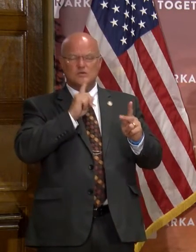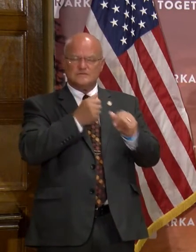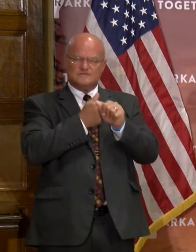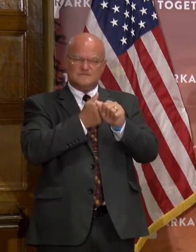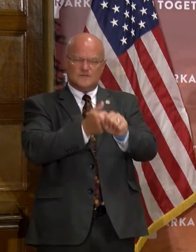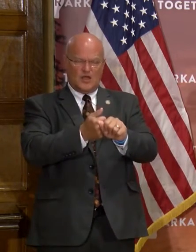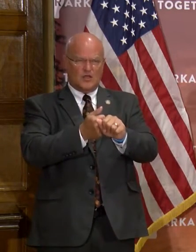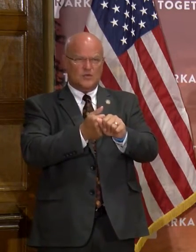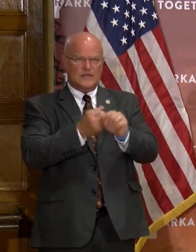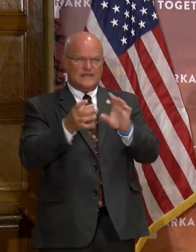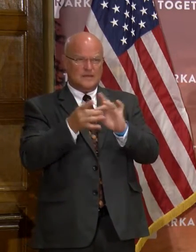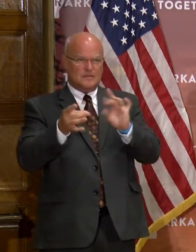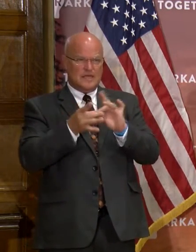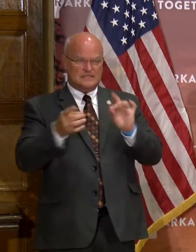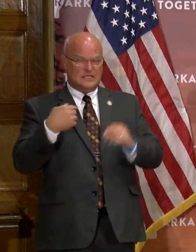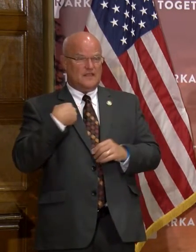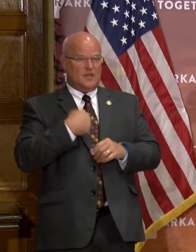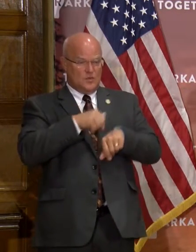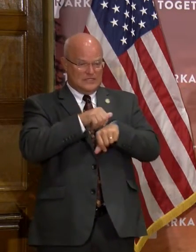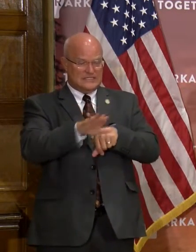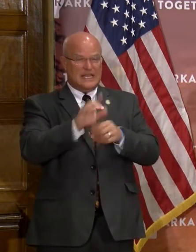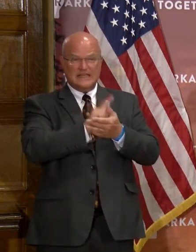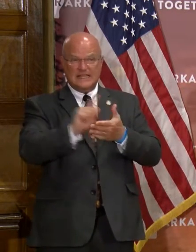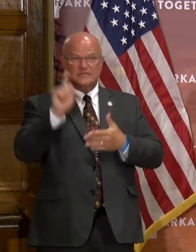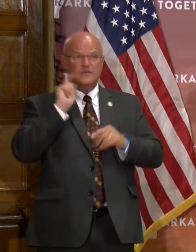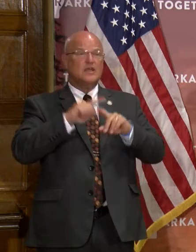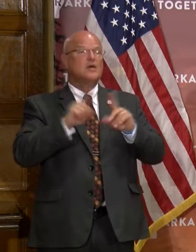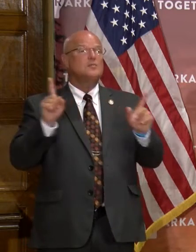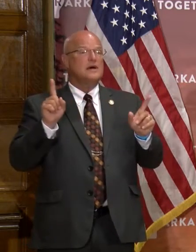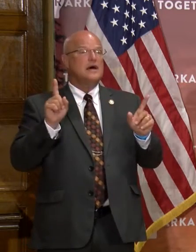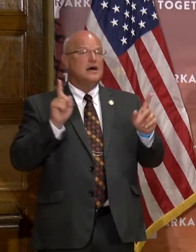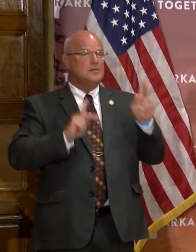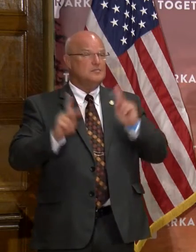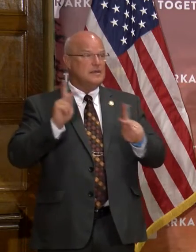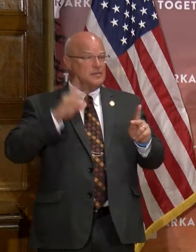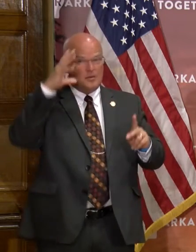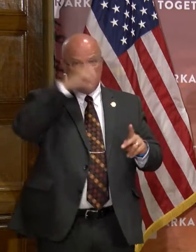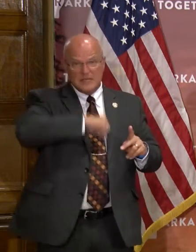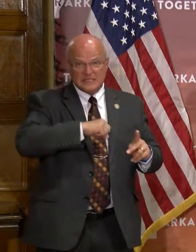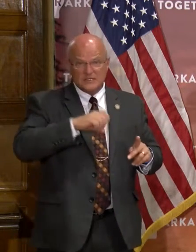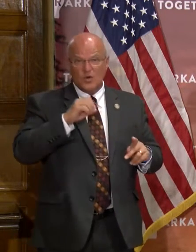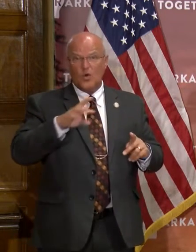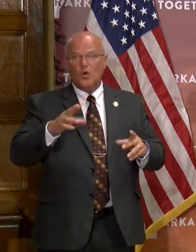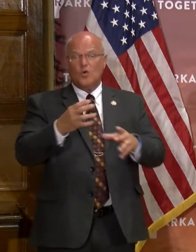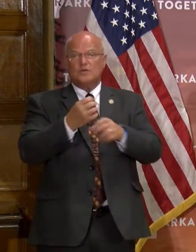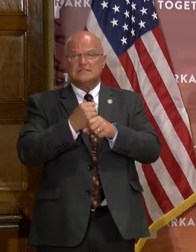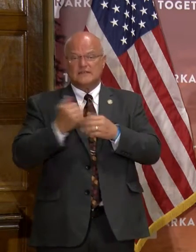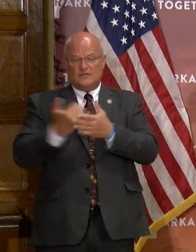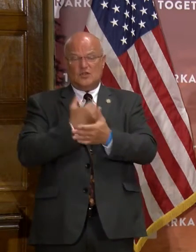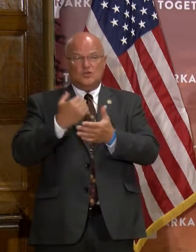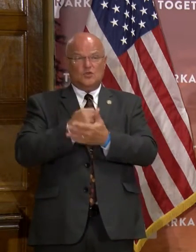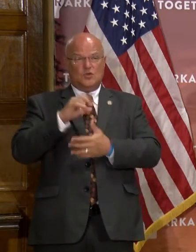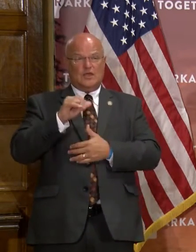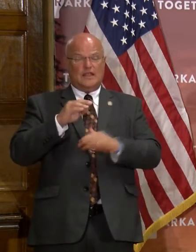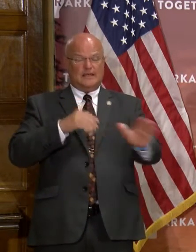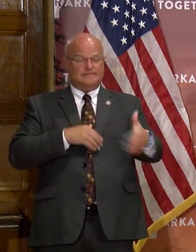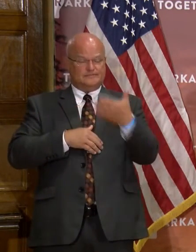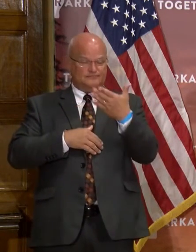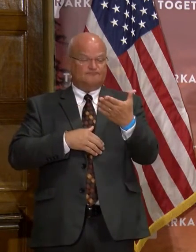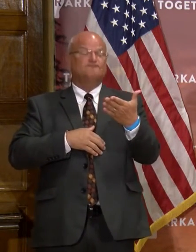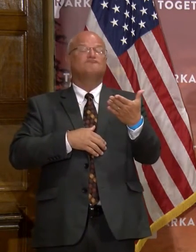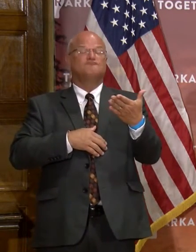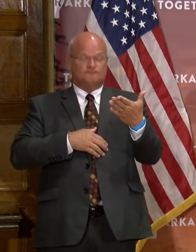following the message that we sent out last week. But for those who might have missed it or have received a new claim or something in their